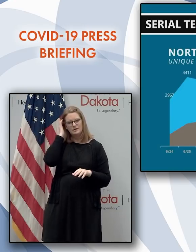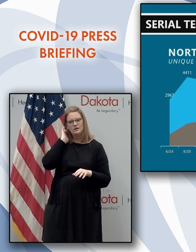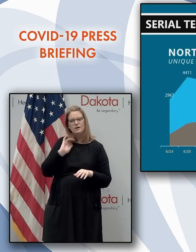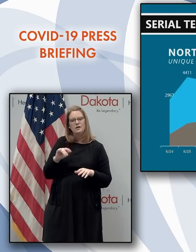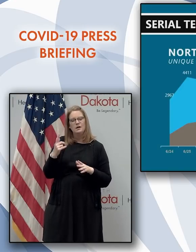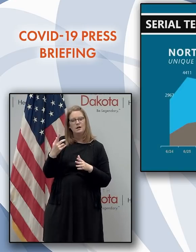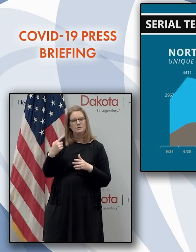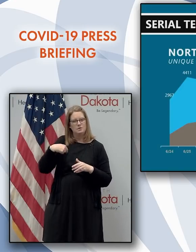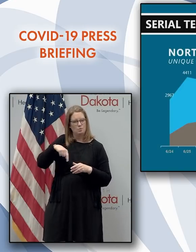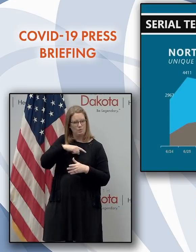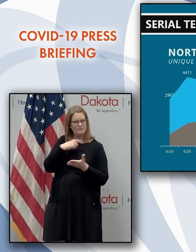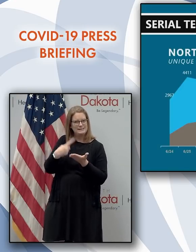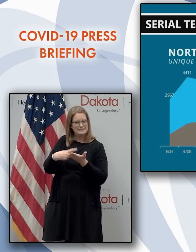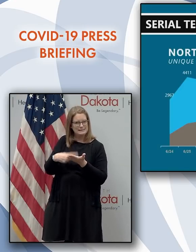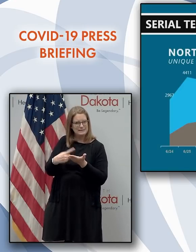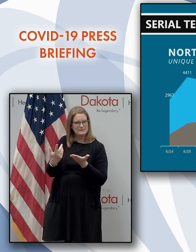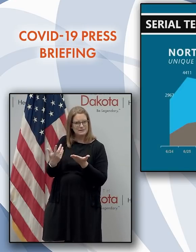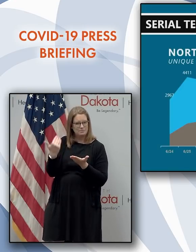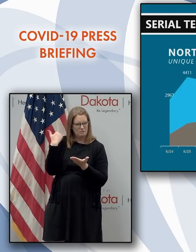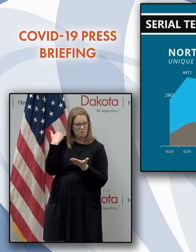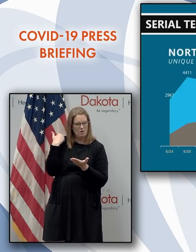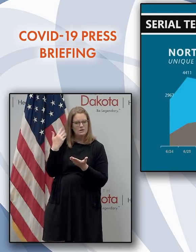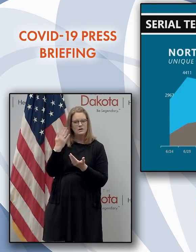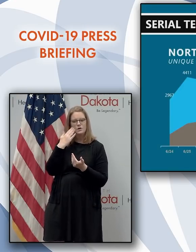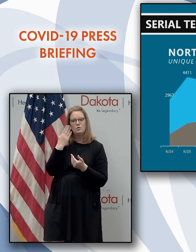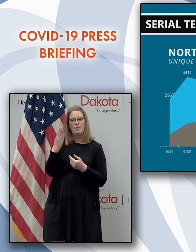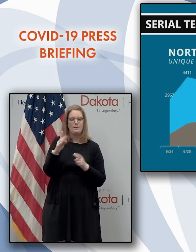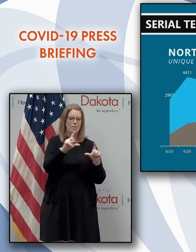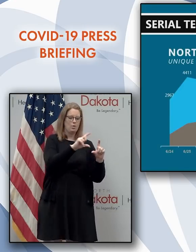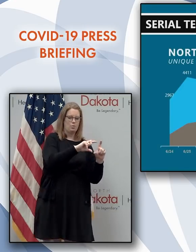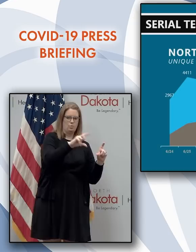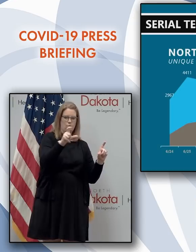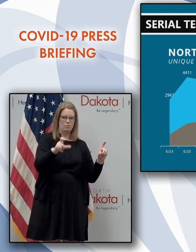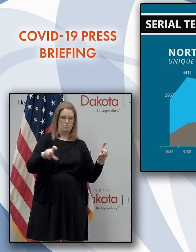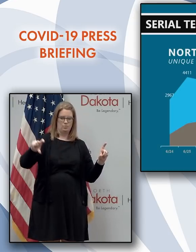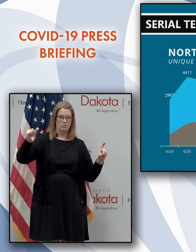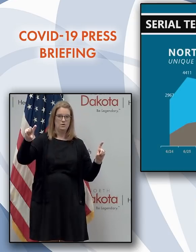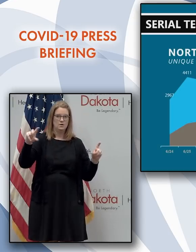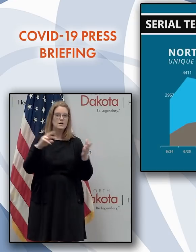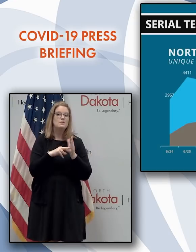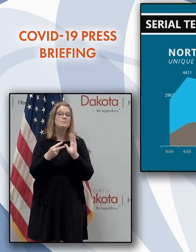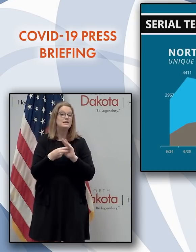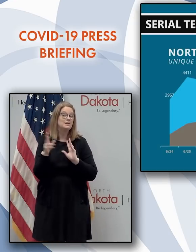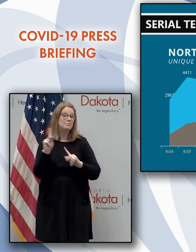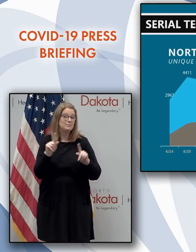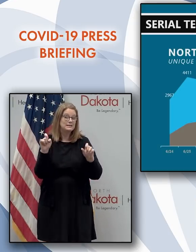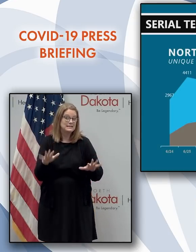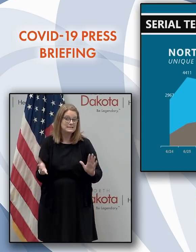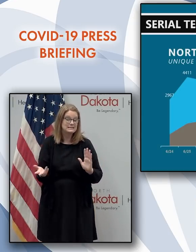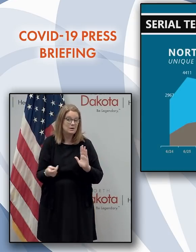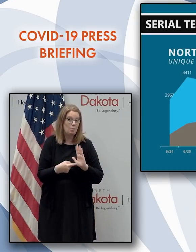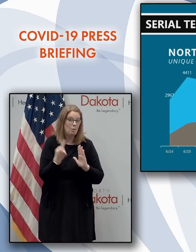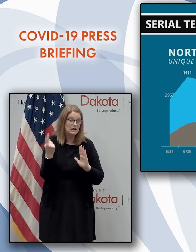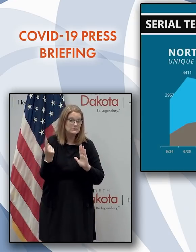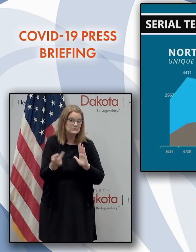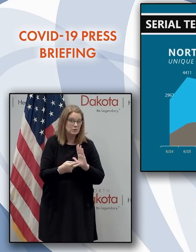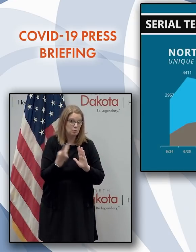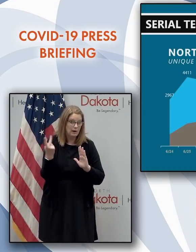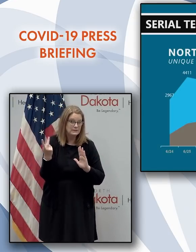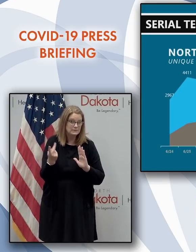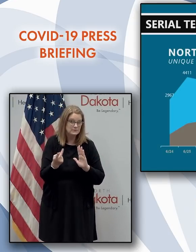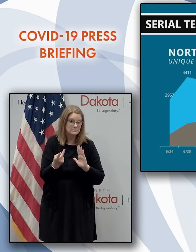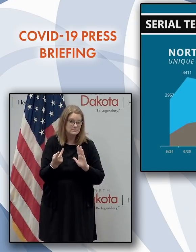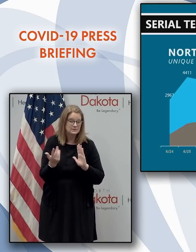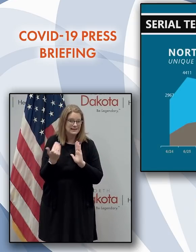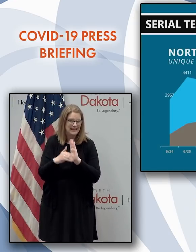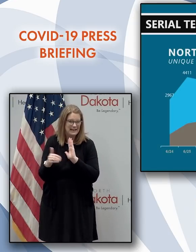talked about before. In the blue on the top of this, these are individuals who've been tested once before and are being